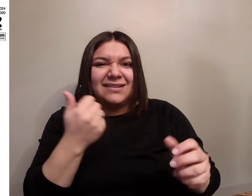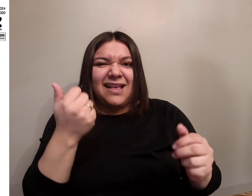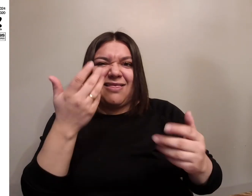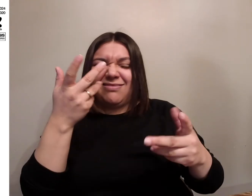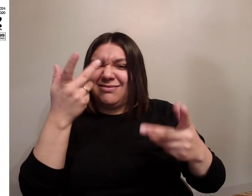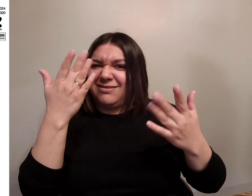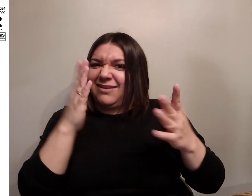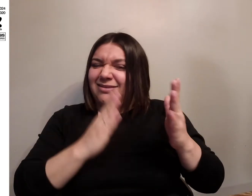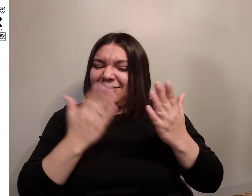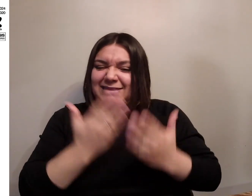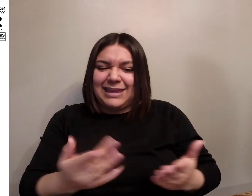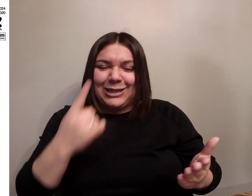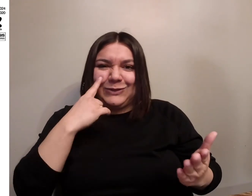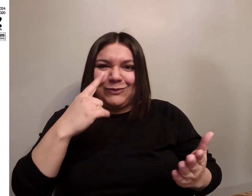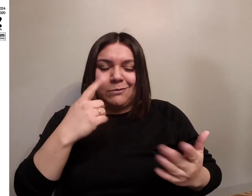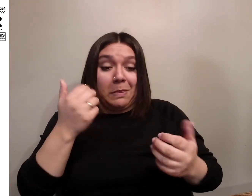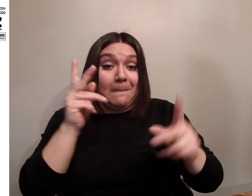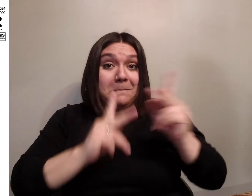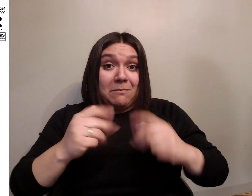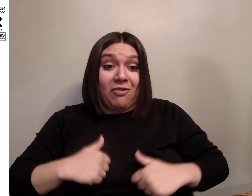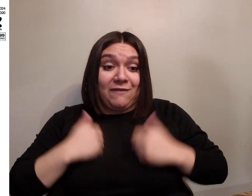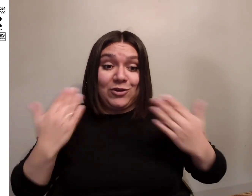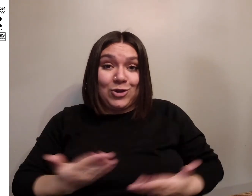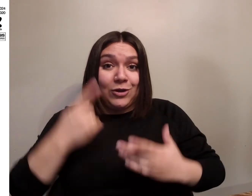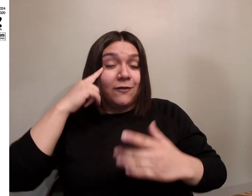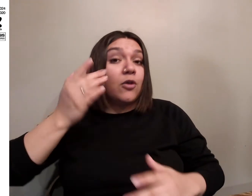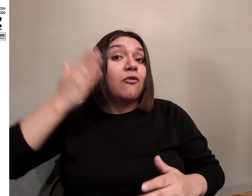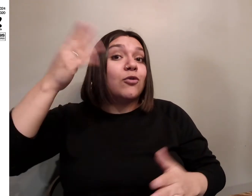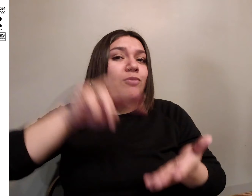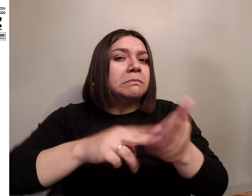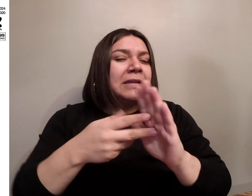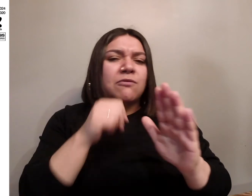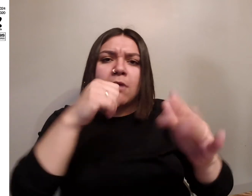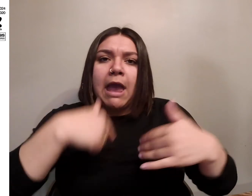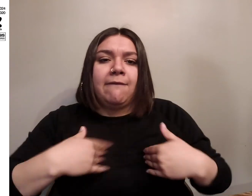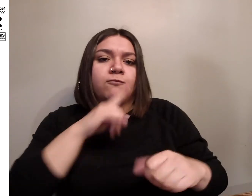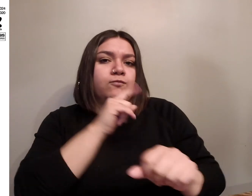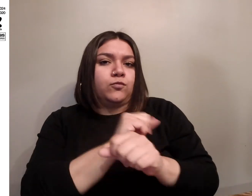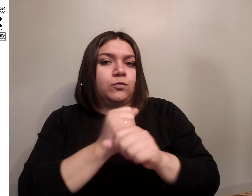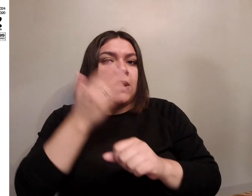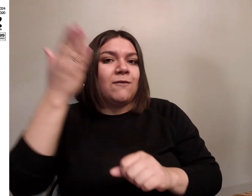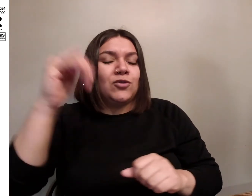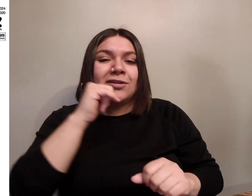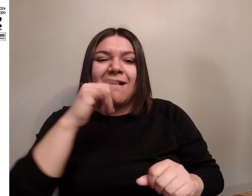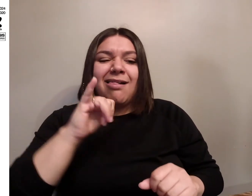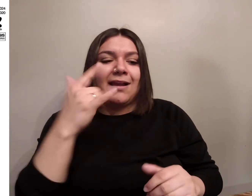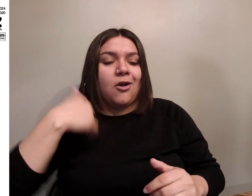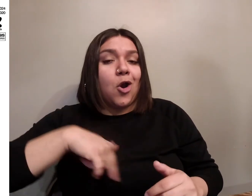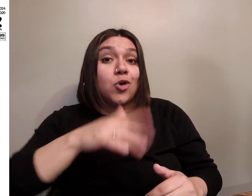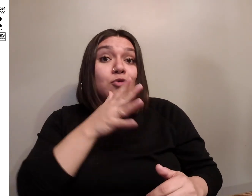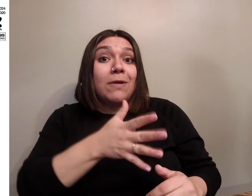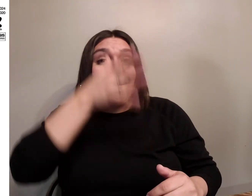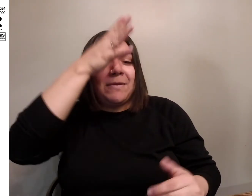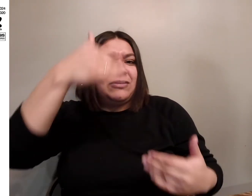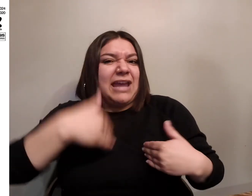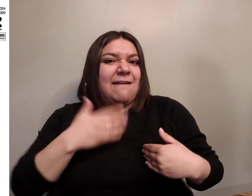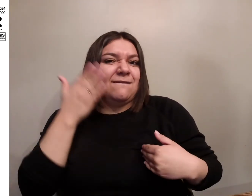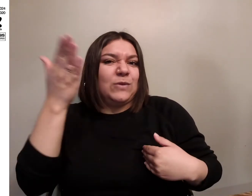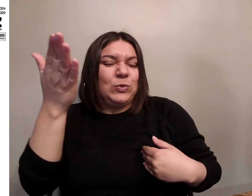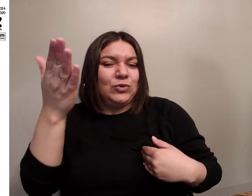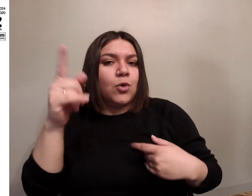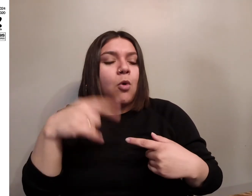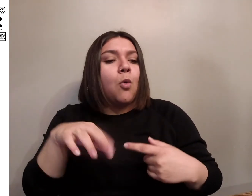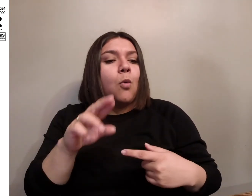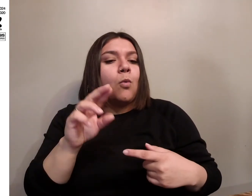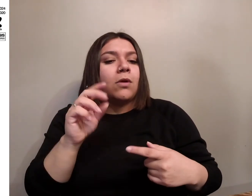no idea now of who or what the inhabitants of our future might be. In that sense, we have no future, not in the